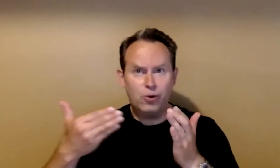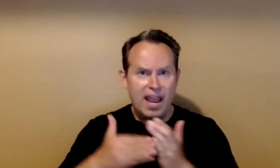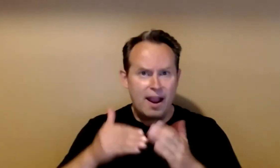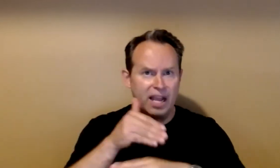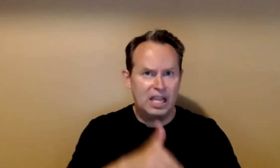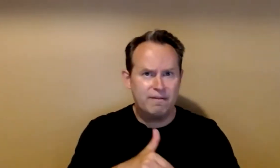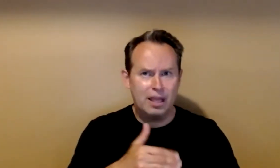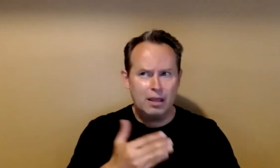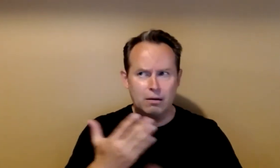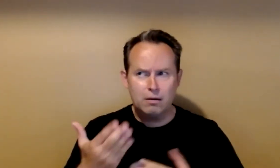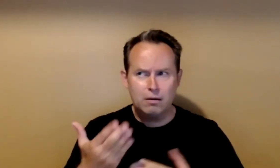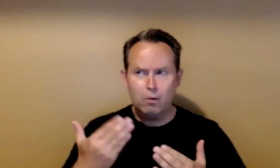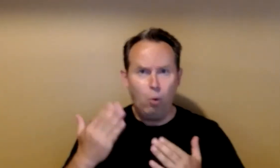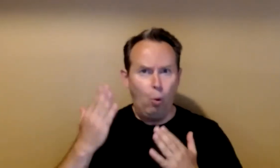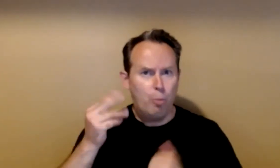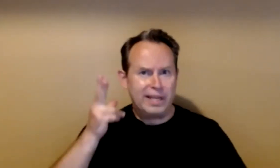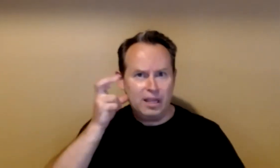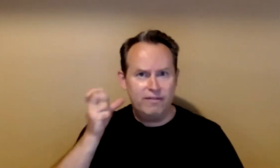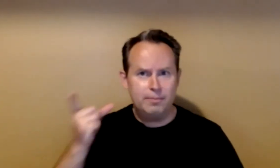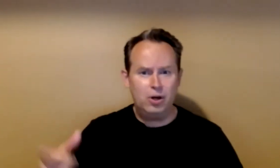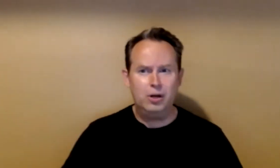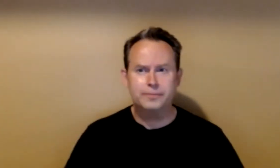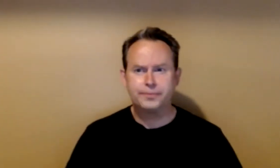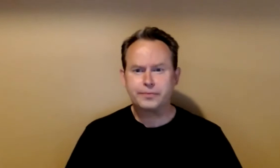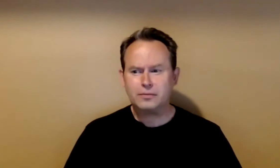I text Mari again that evening, hoping to hear from her.